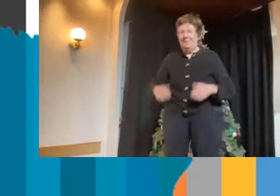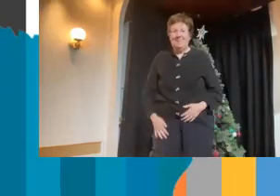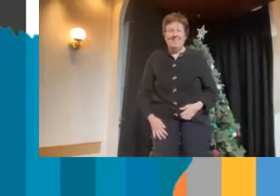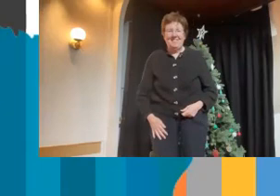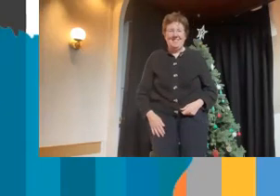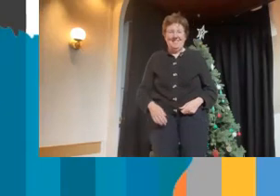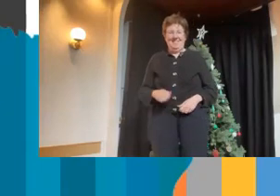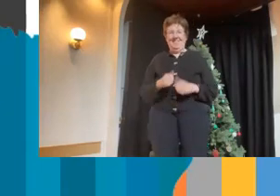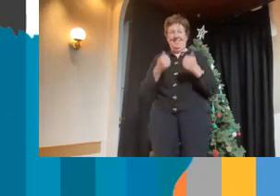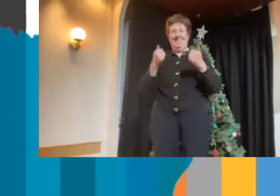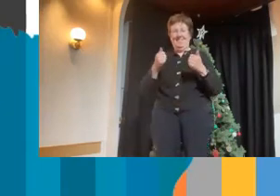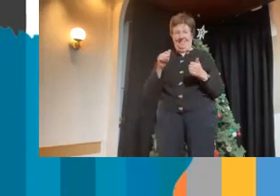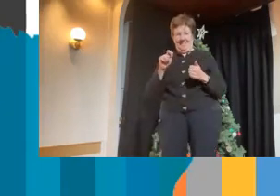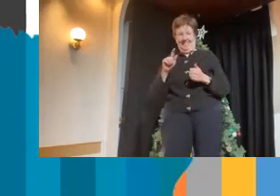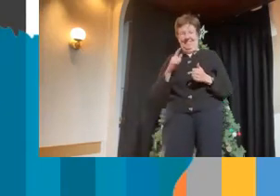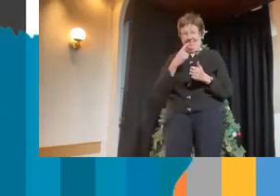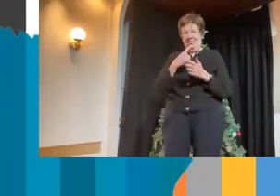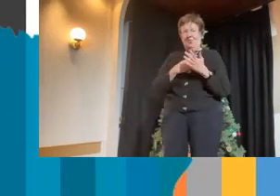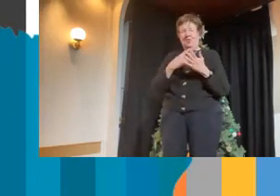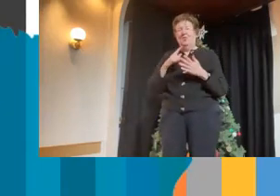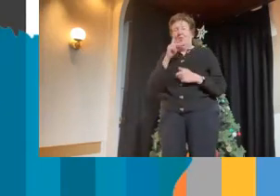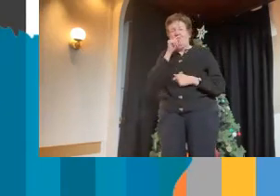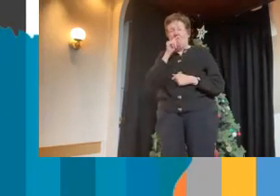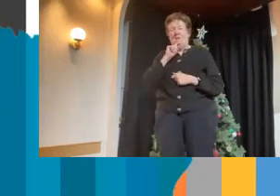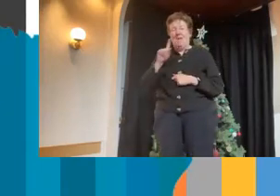Hello everyone, can you see me okay from there?